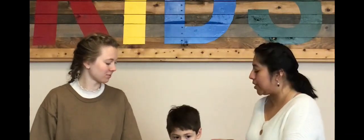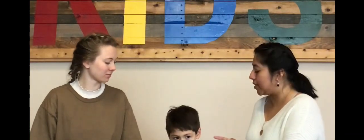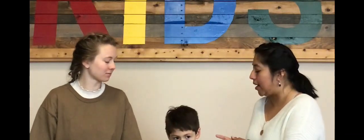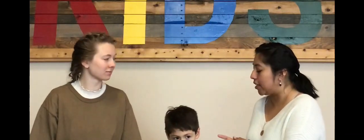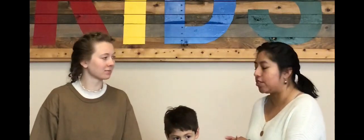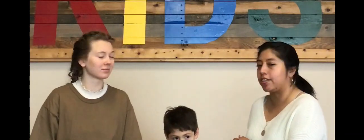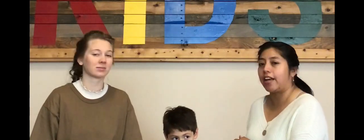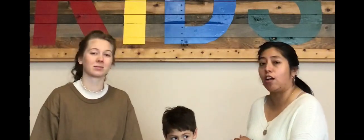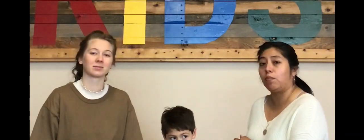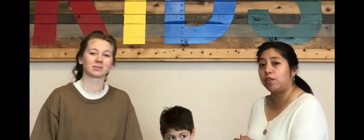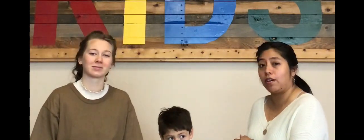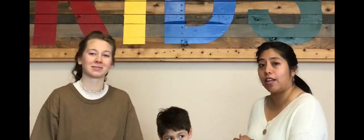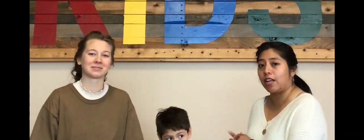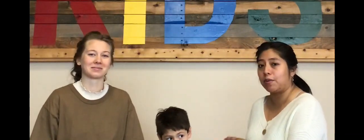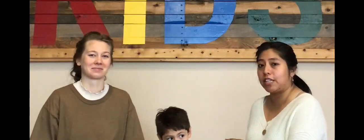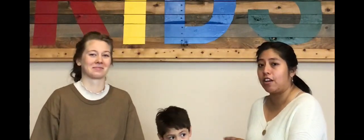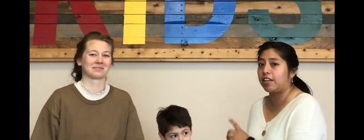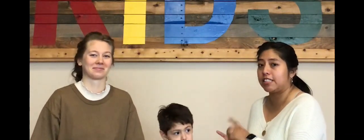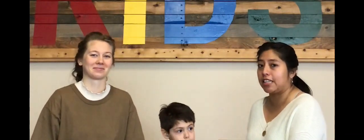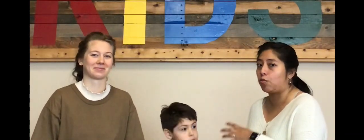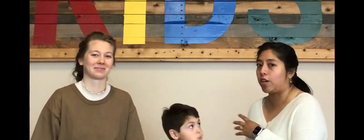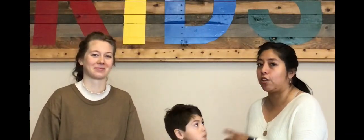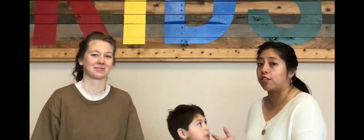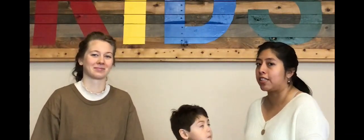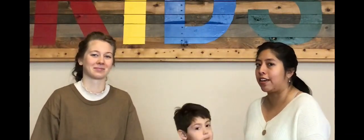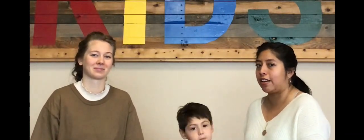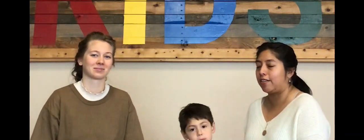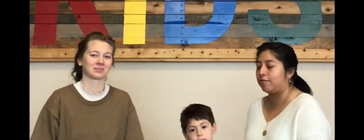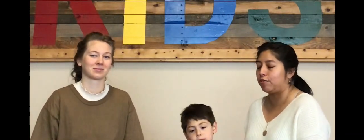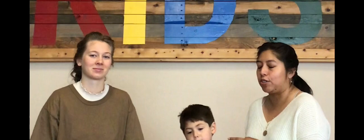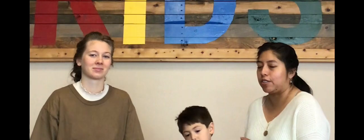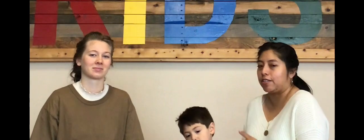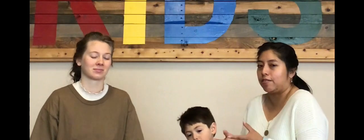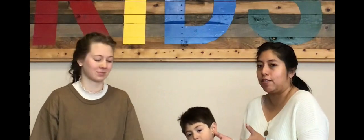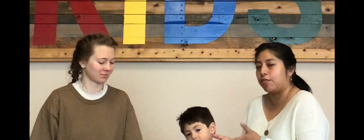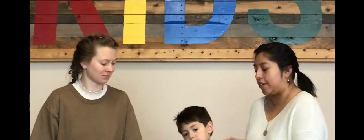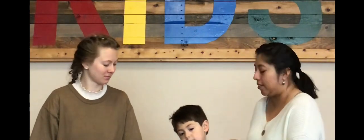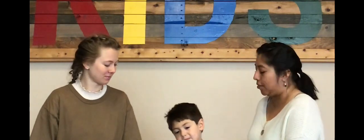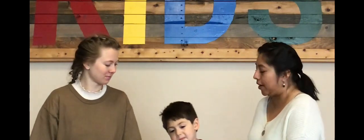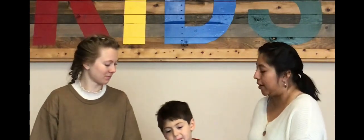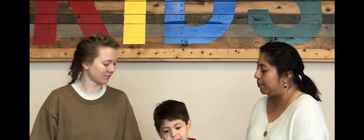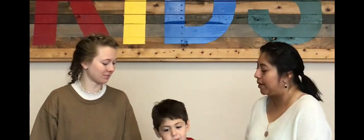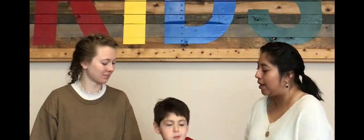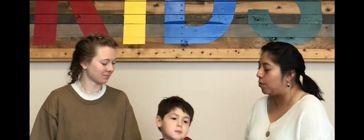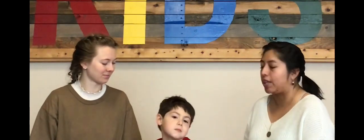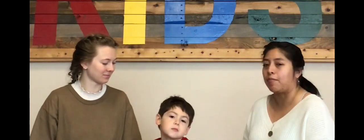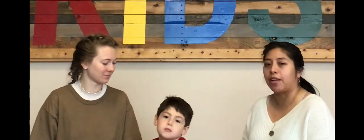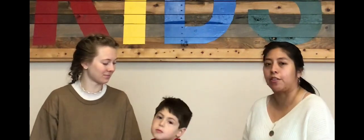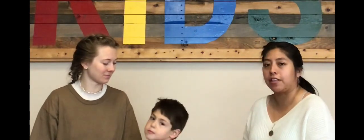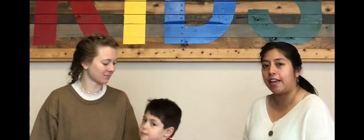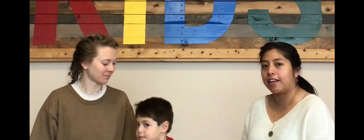to actually help along and imitate, you can see what it looks like being a little kid, what that might look like.